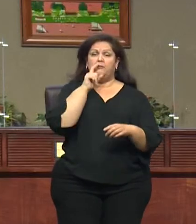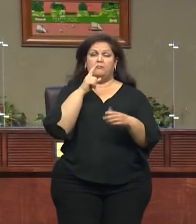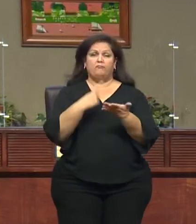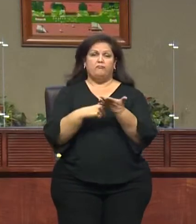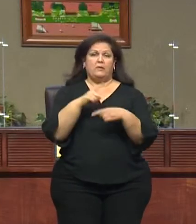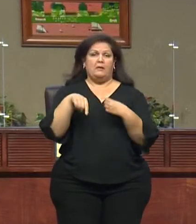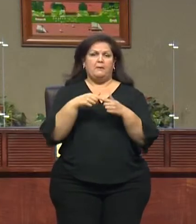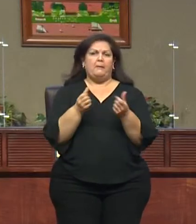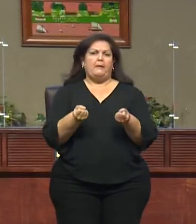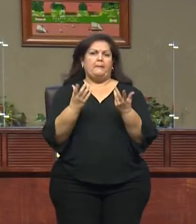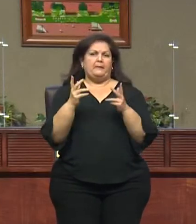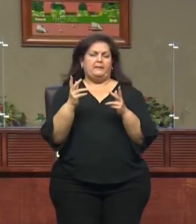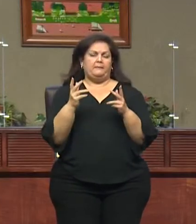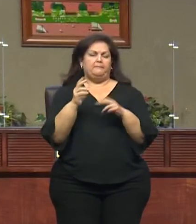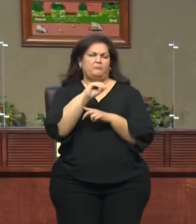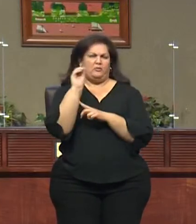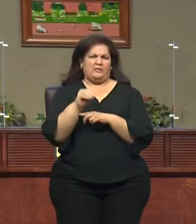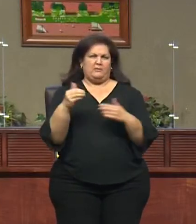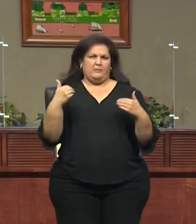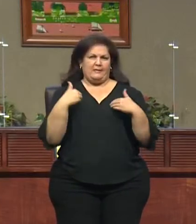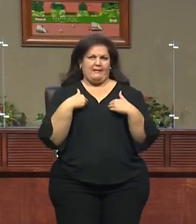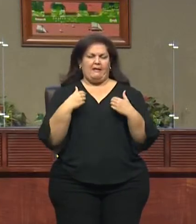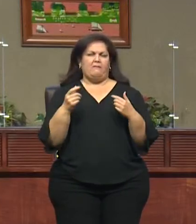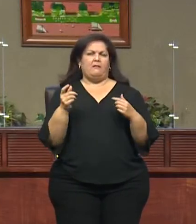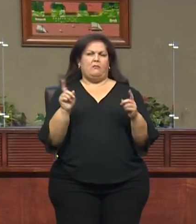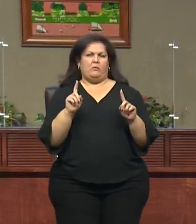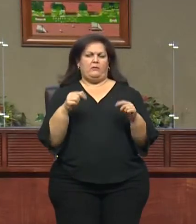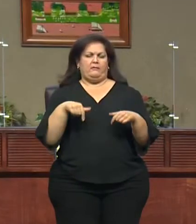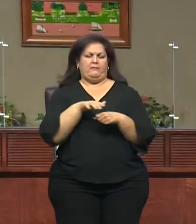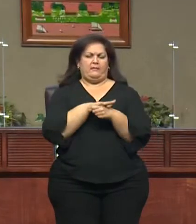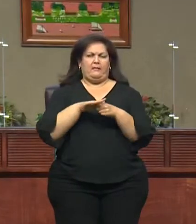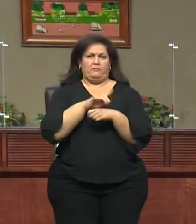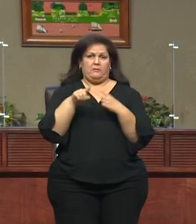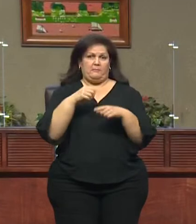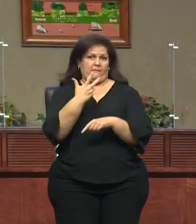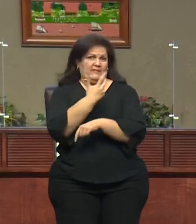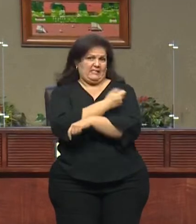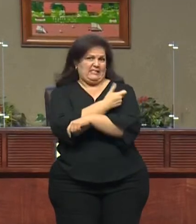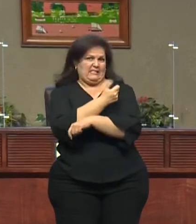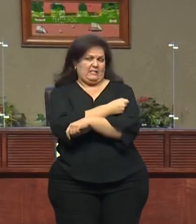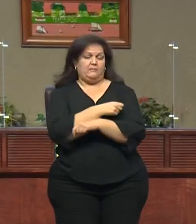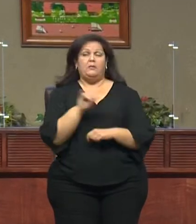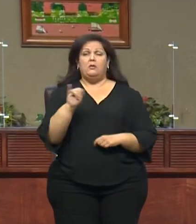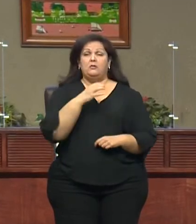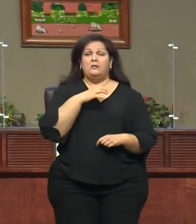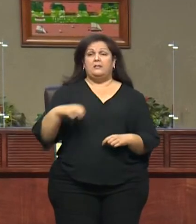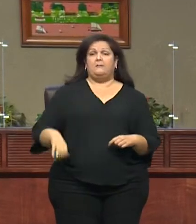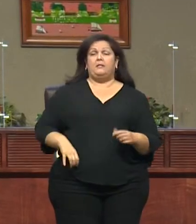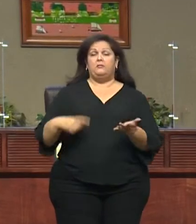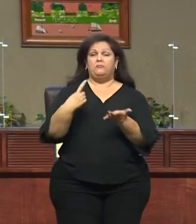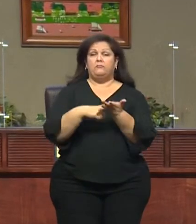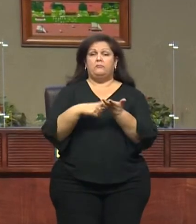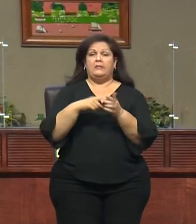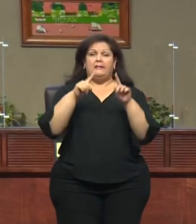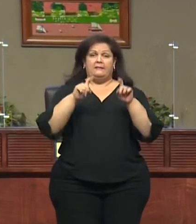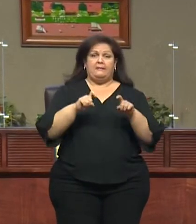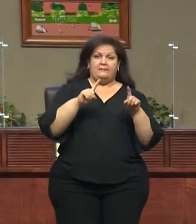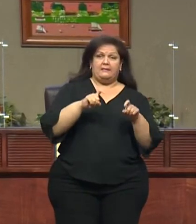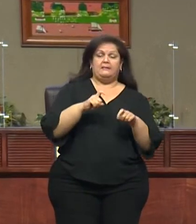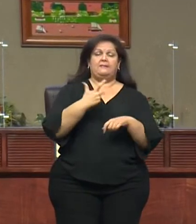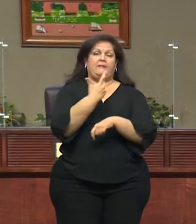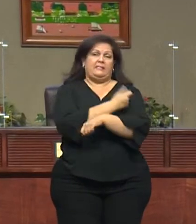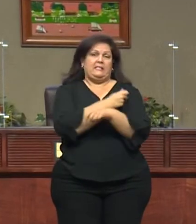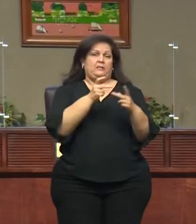rates and where we stand here at the county with regards to vaccination. The mayor will also discuss our testing and vaccination